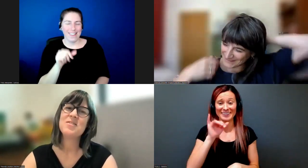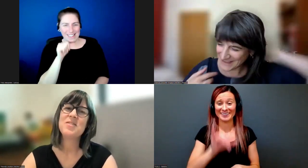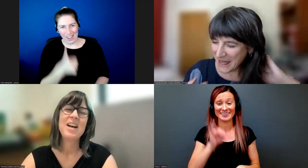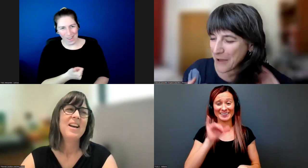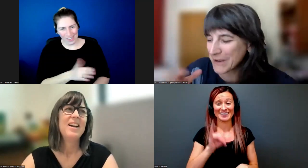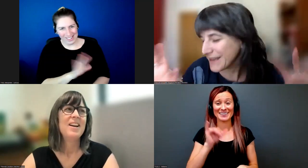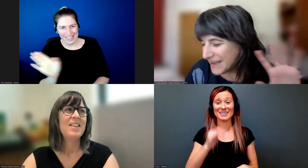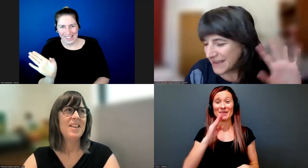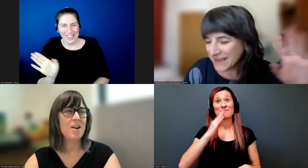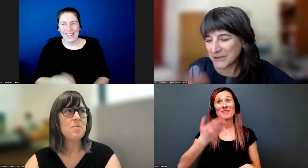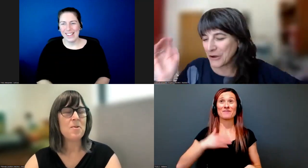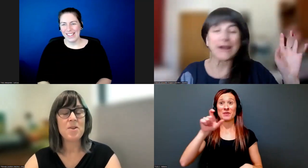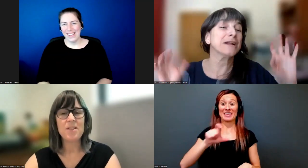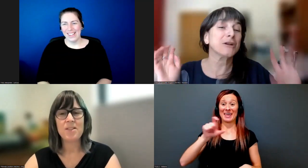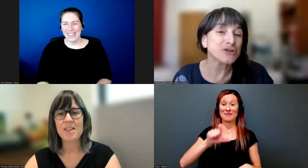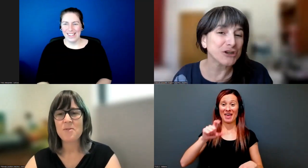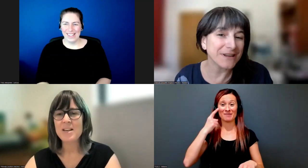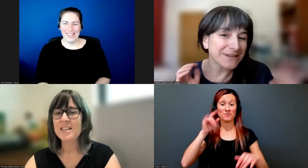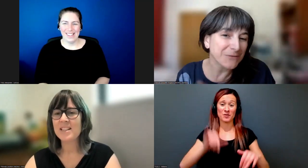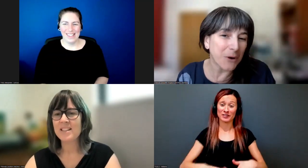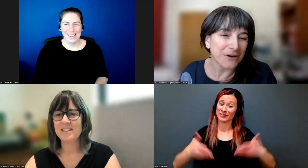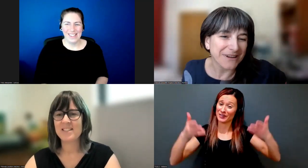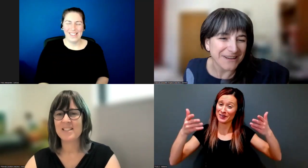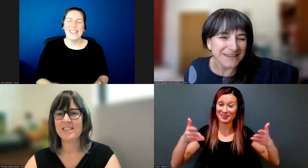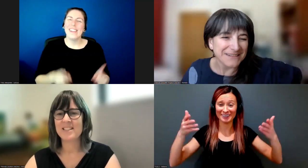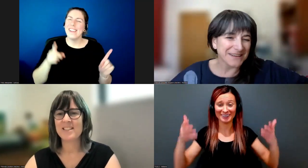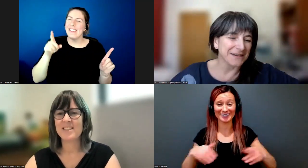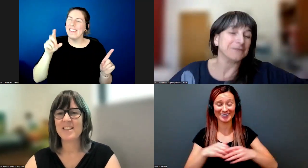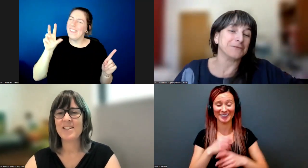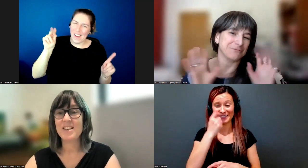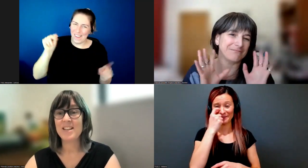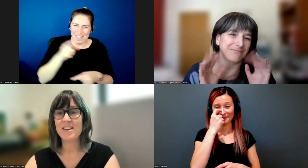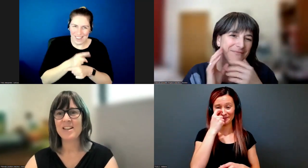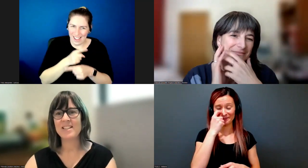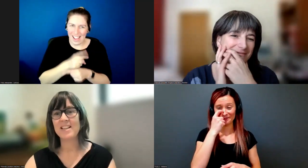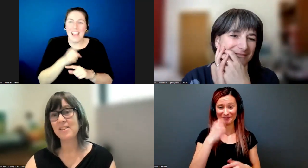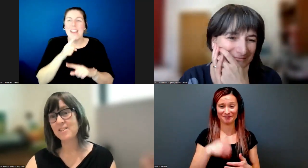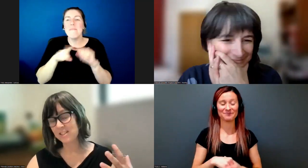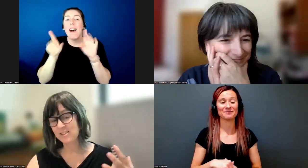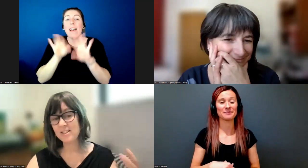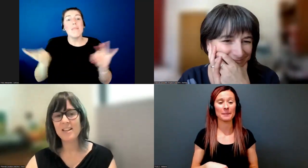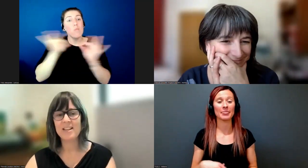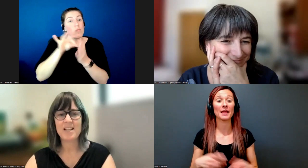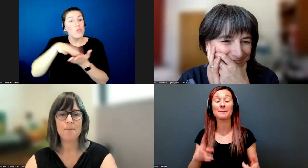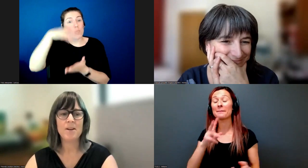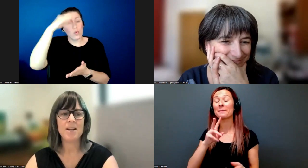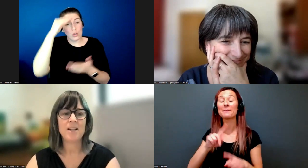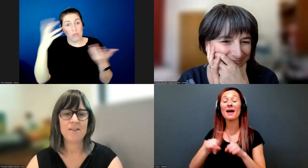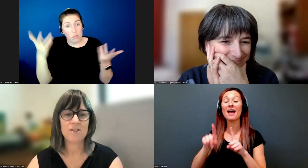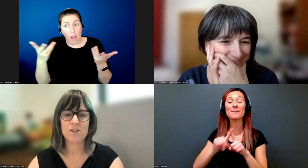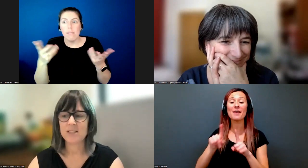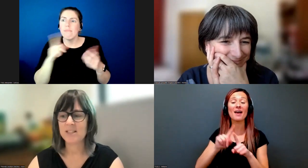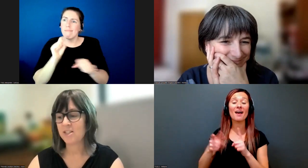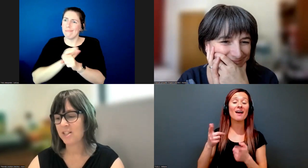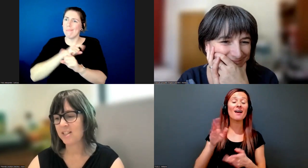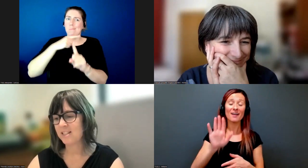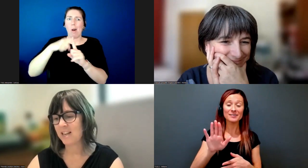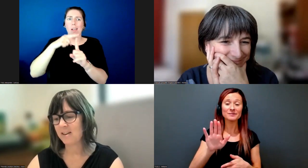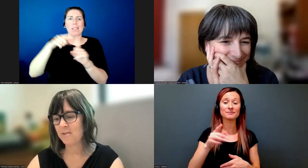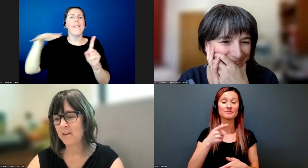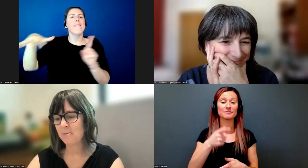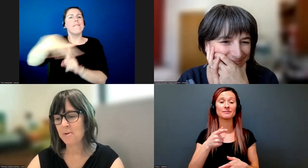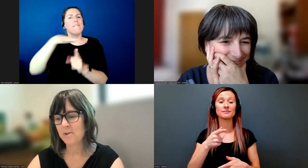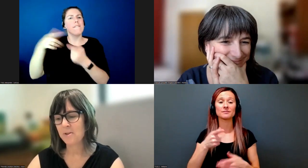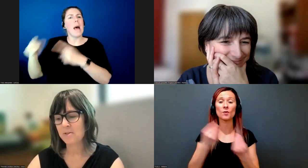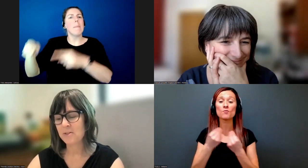no. But what the thing that we need to learn here is that there's good things happening in other jurisdictions, and if we